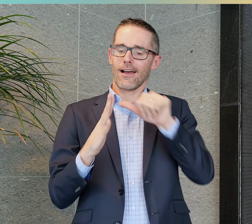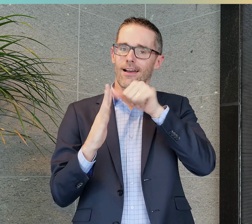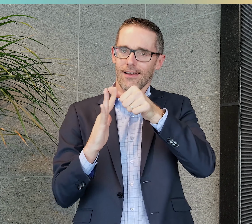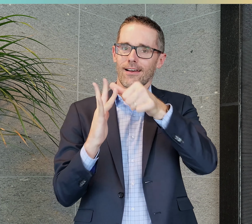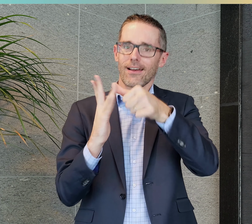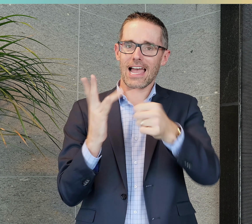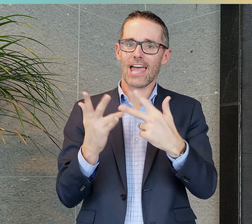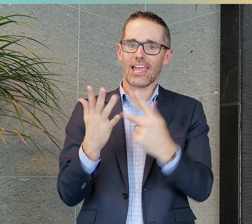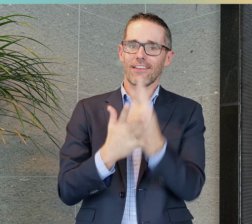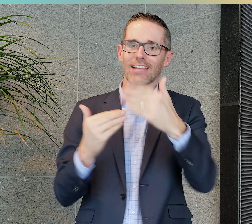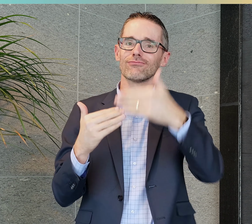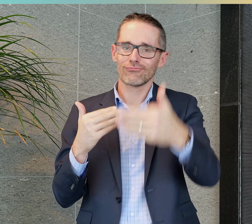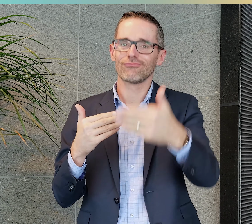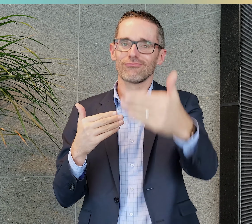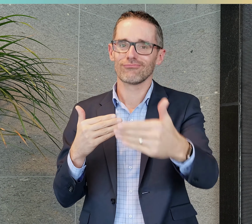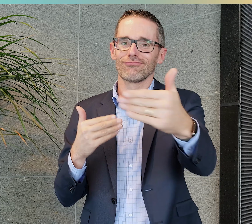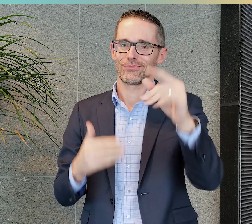This is the first of many future events.